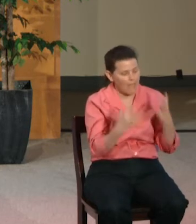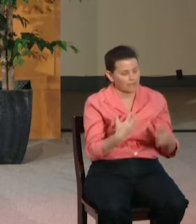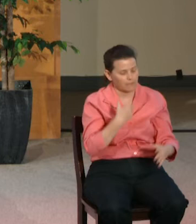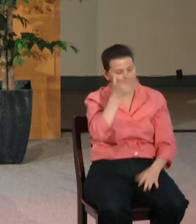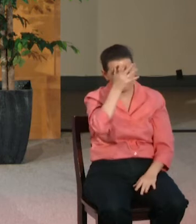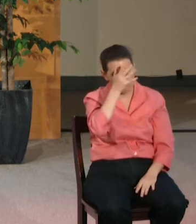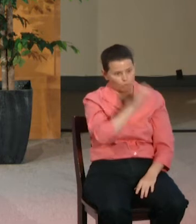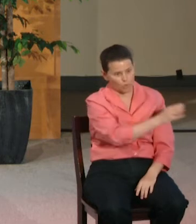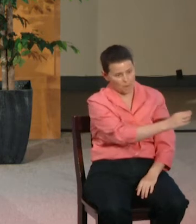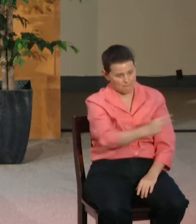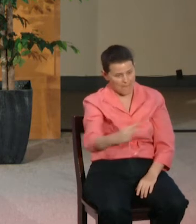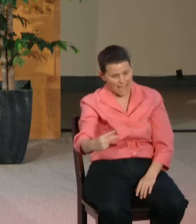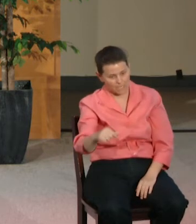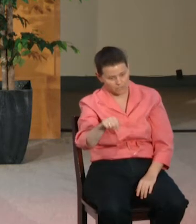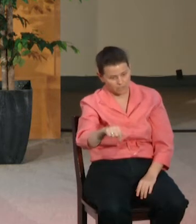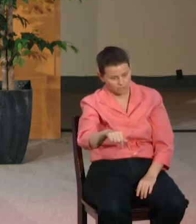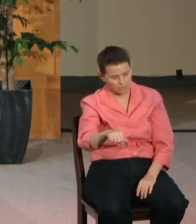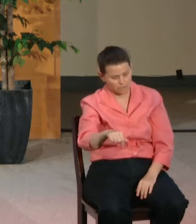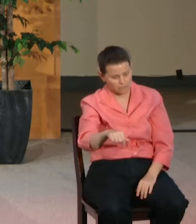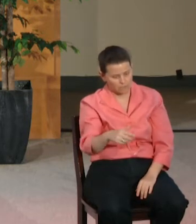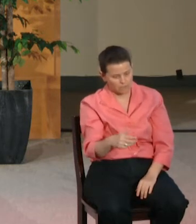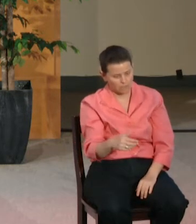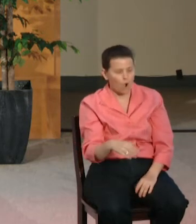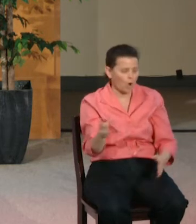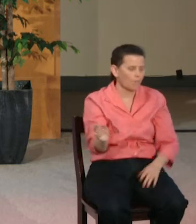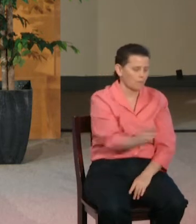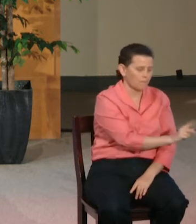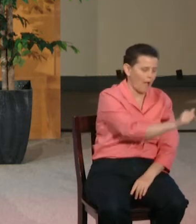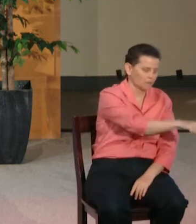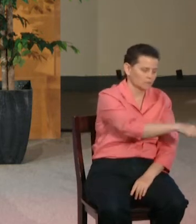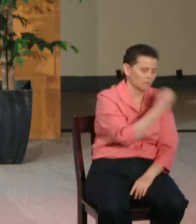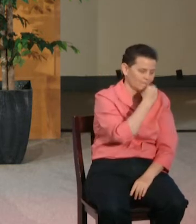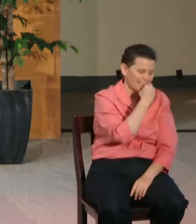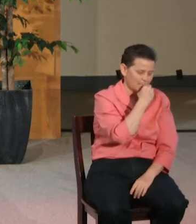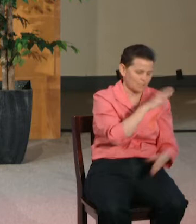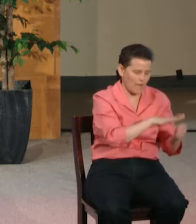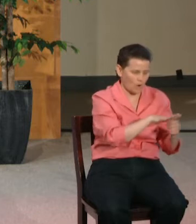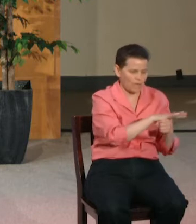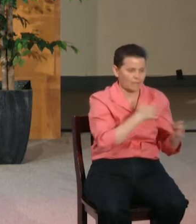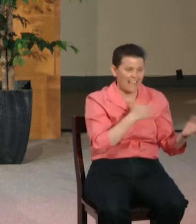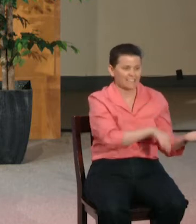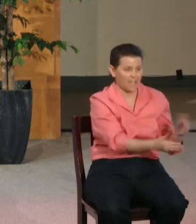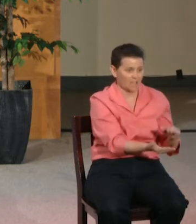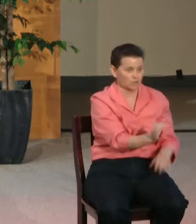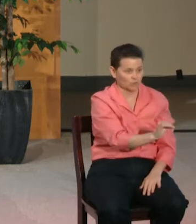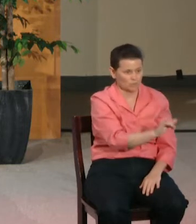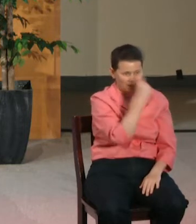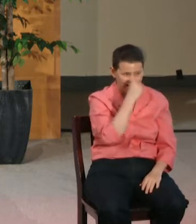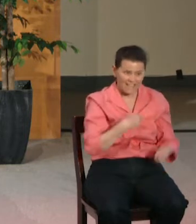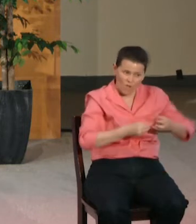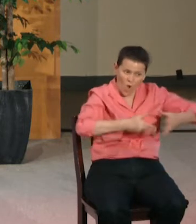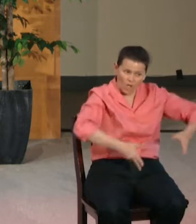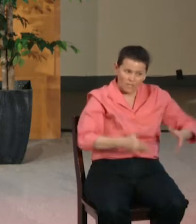back to the feeding ground, they perish too. Because they've lost a third or